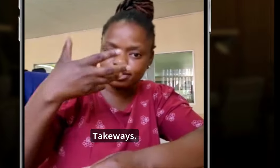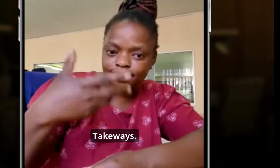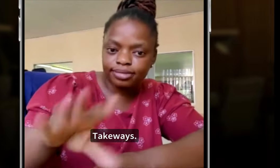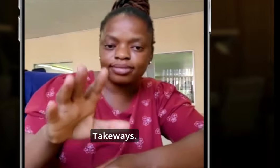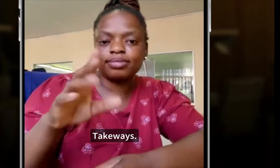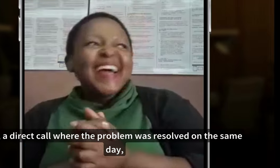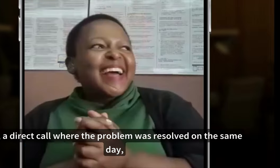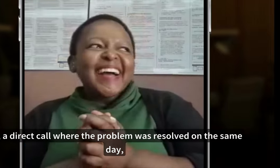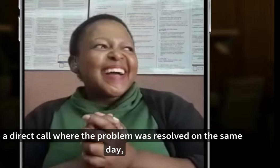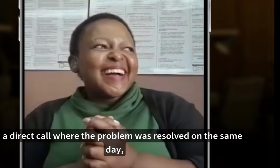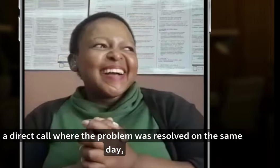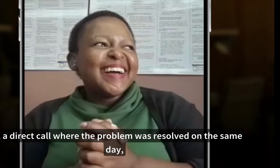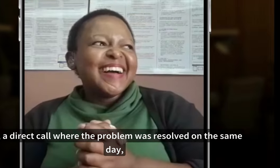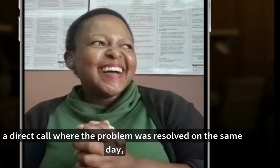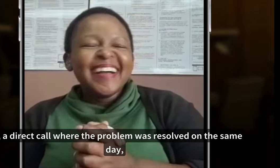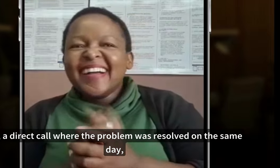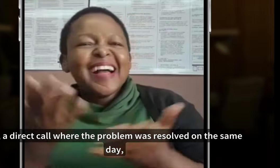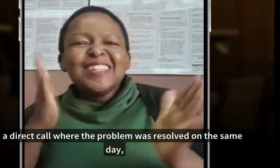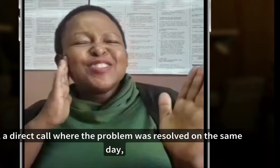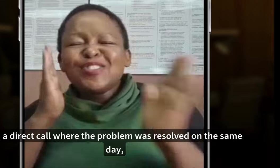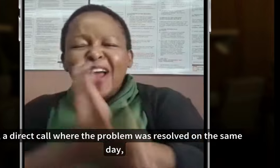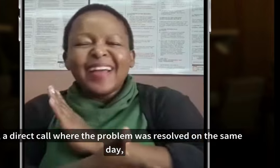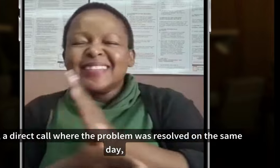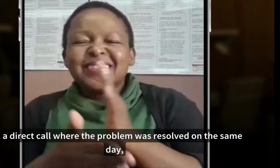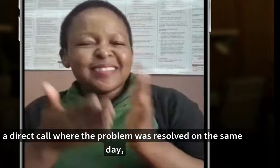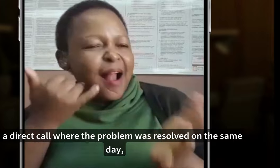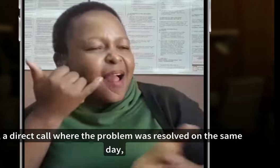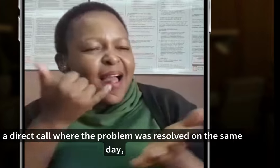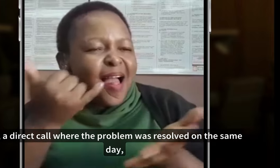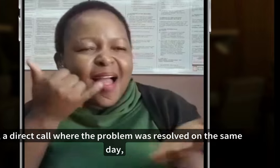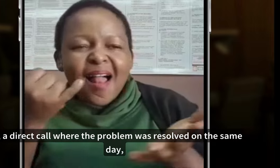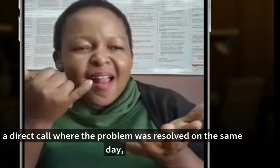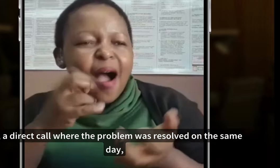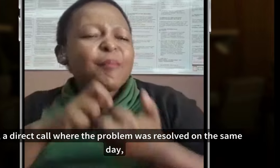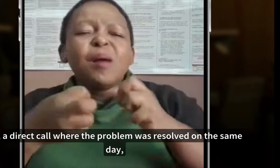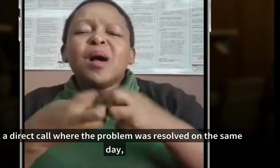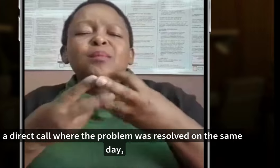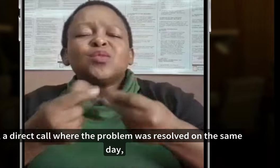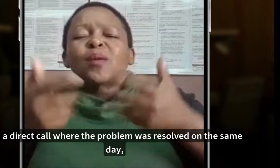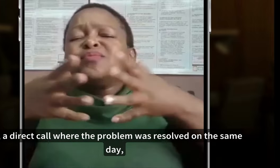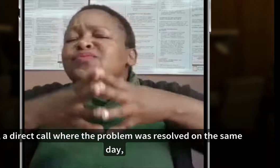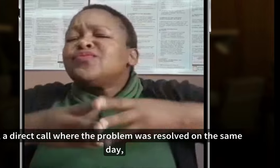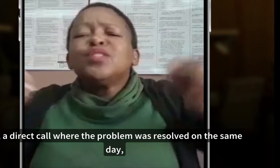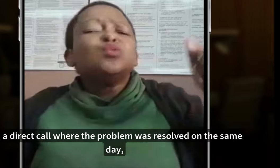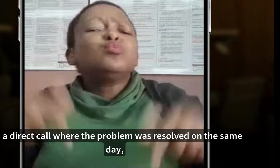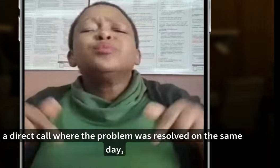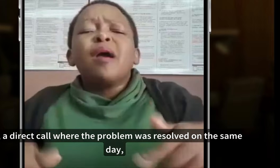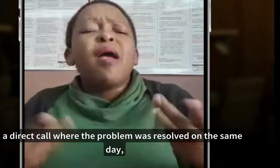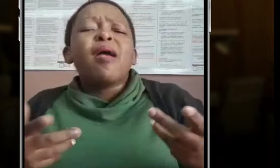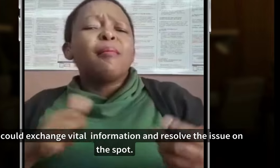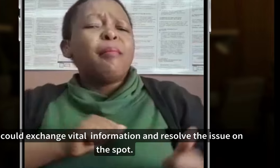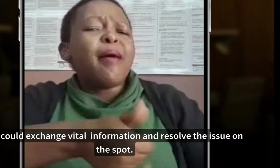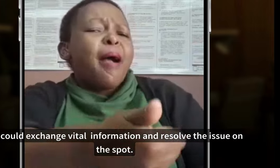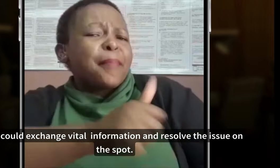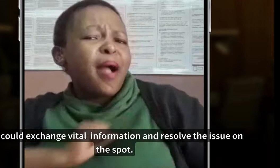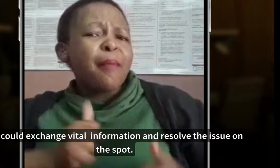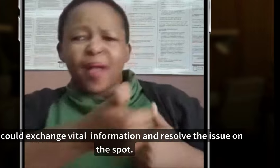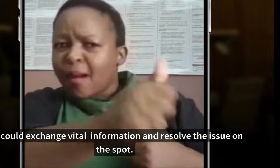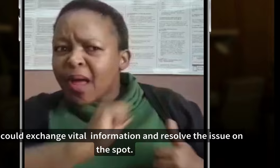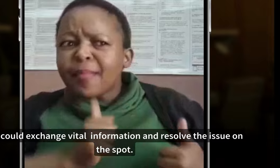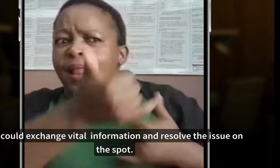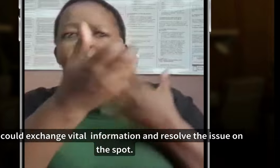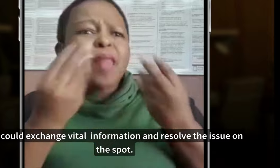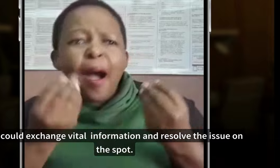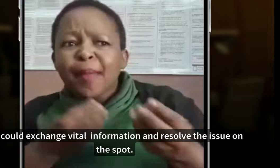pharmacy, takeaway. Ah, a direct call where the problem was resolved on the same day. We could